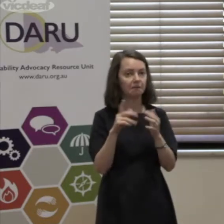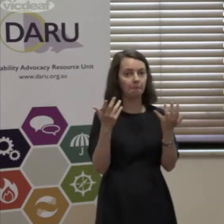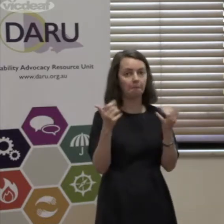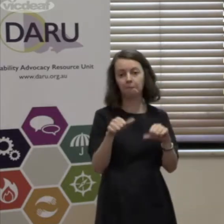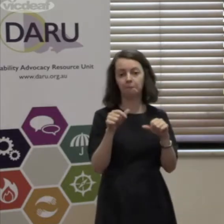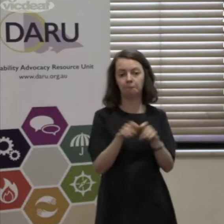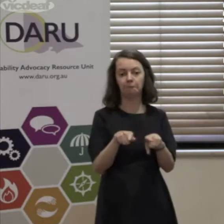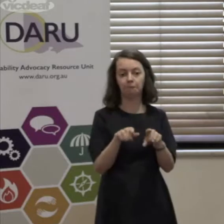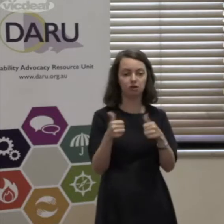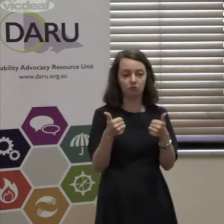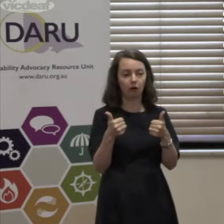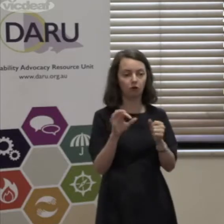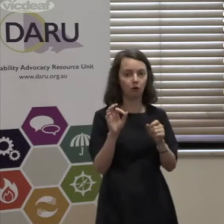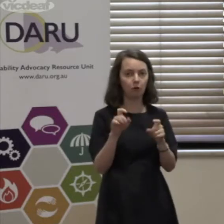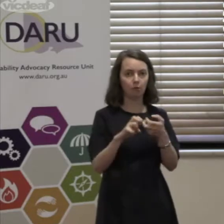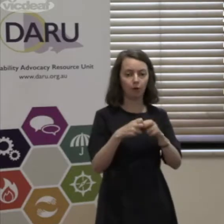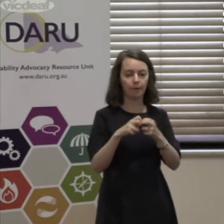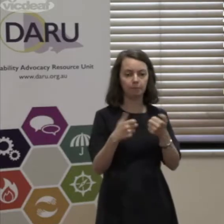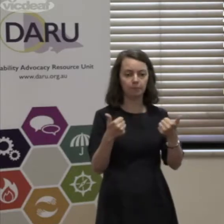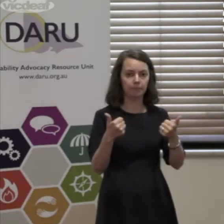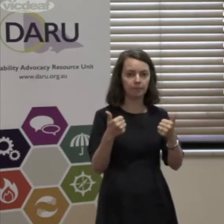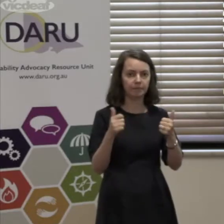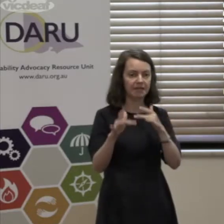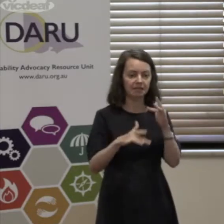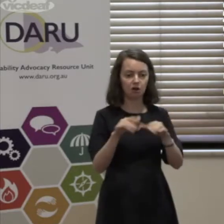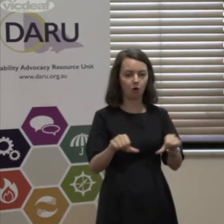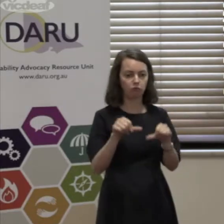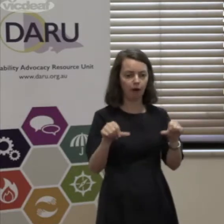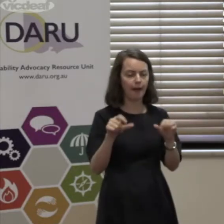blasé about it. He hasn't, but he was actually on the,